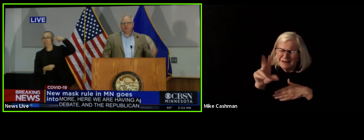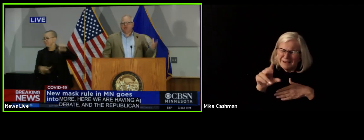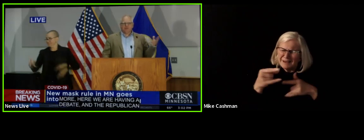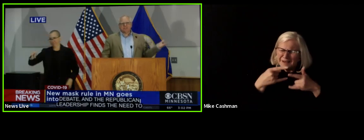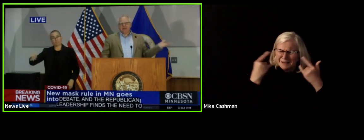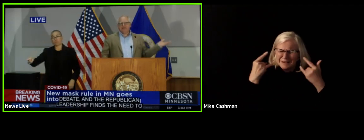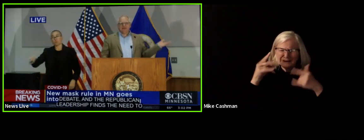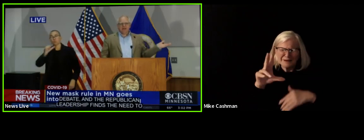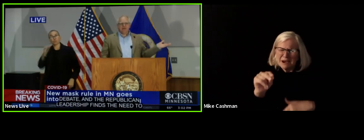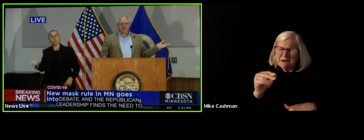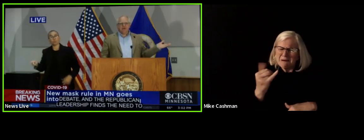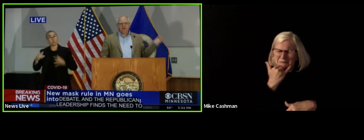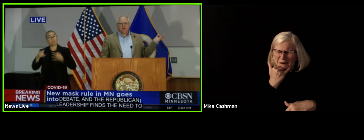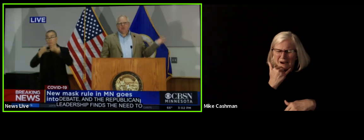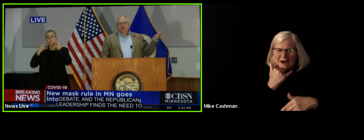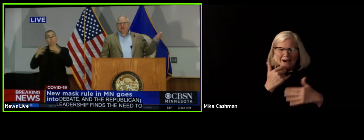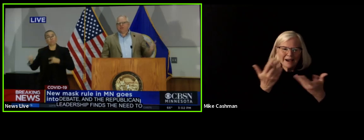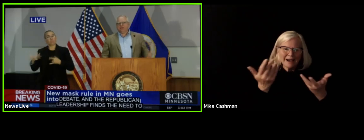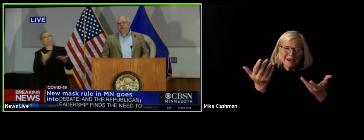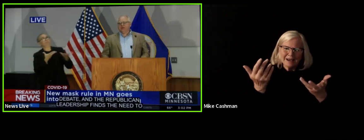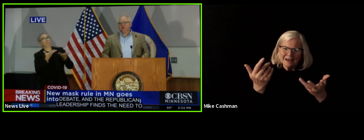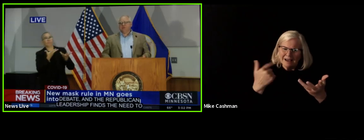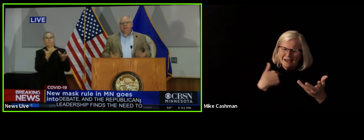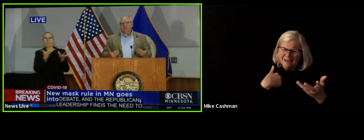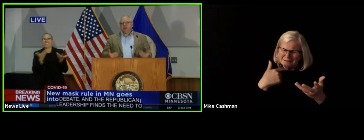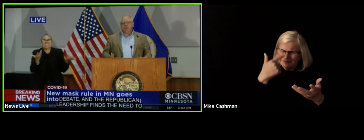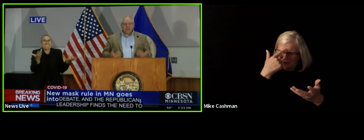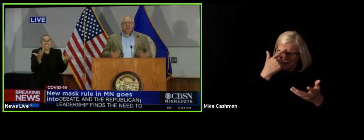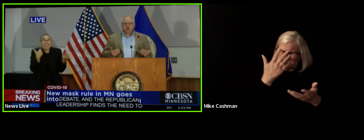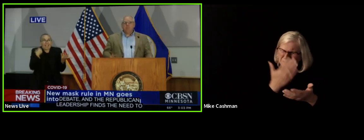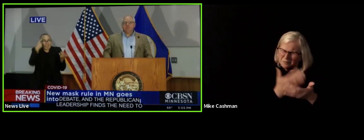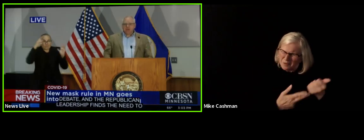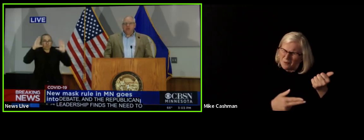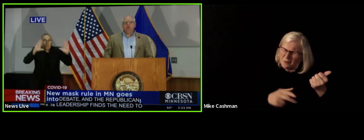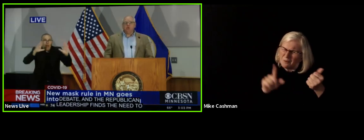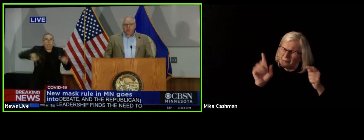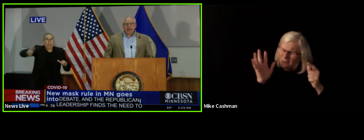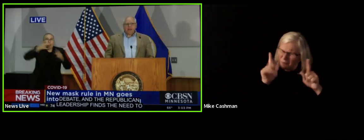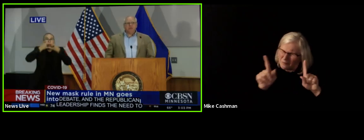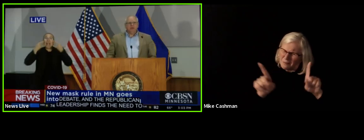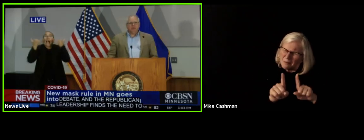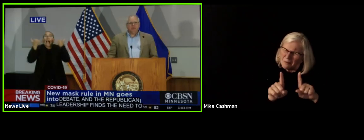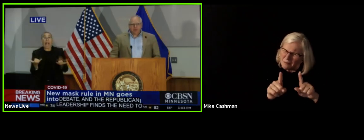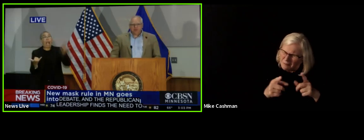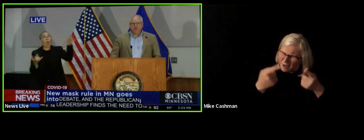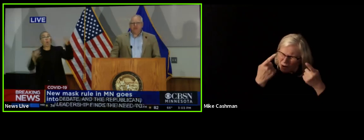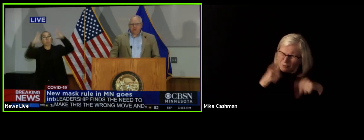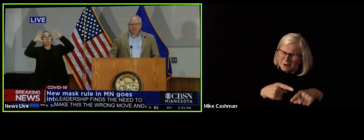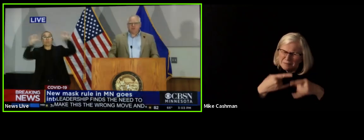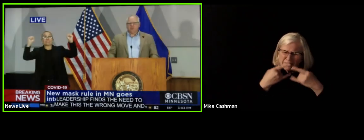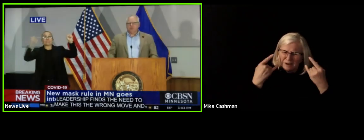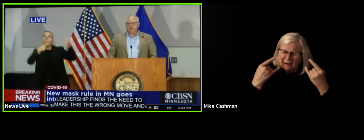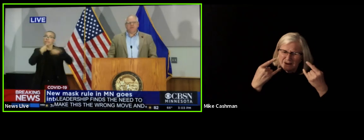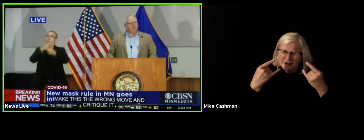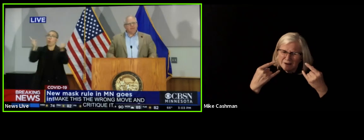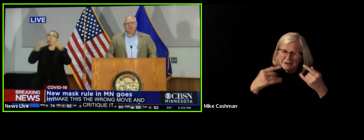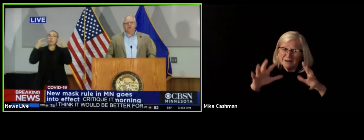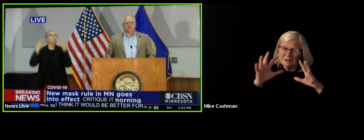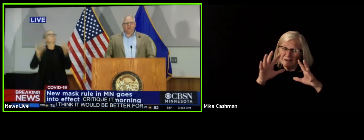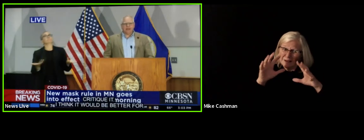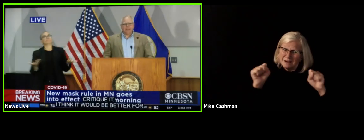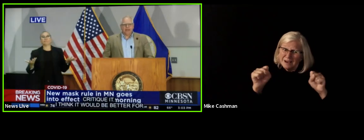for both of us standing together with masks to do that. That's what I'm saying. President Trump is telling you to wear a mask. President Trump is telling you to wear a mask. You've got